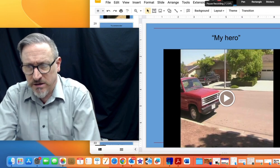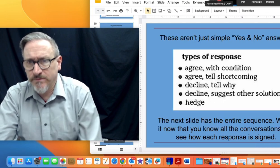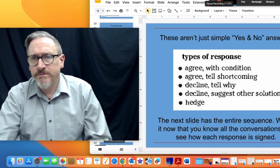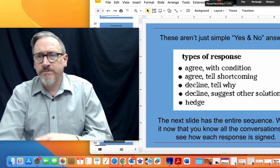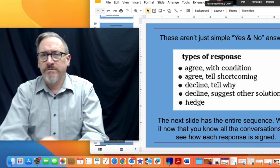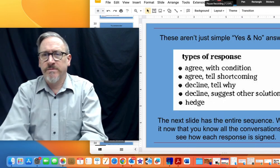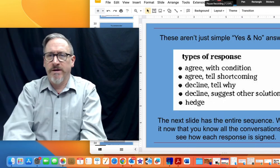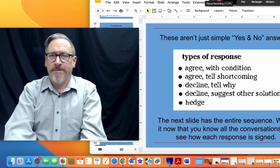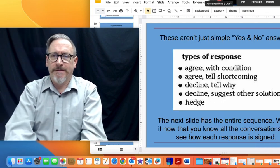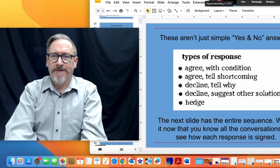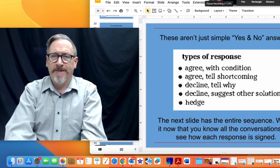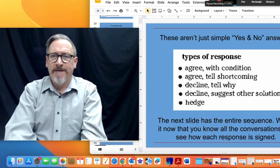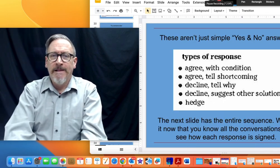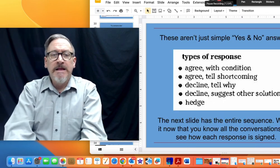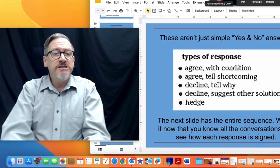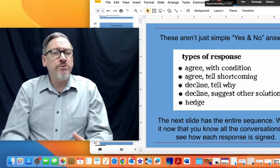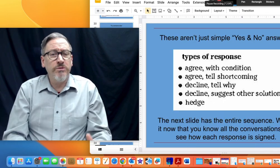etc.